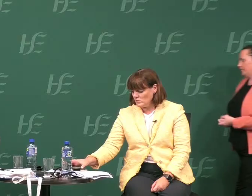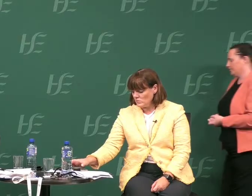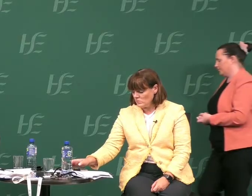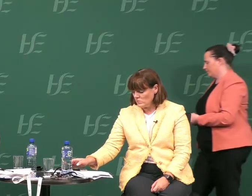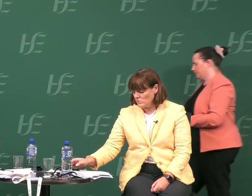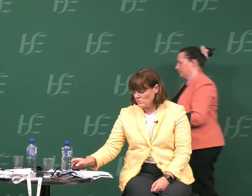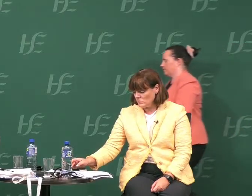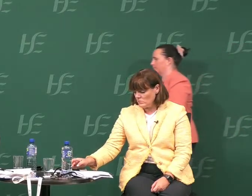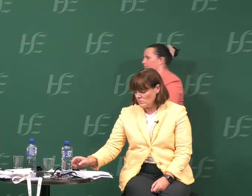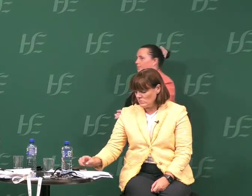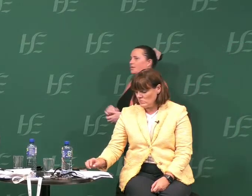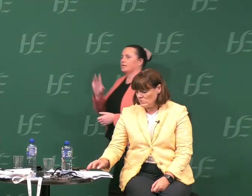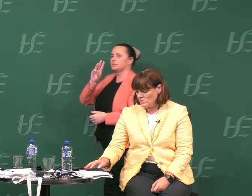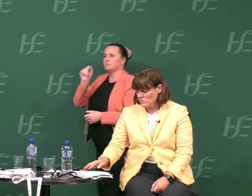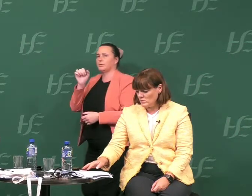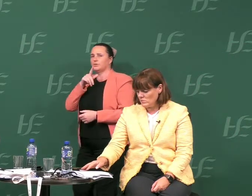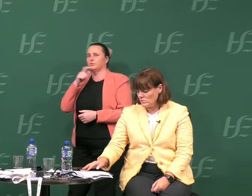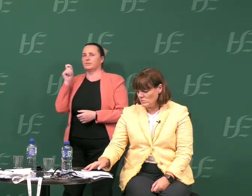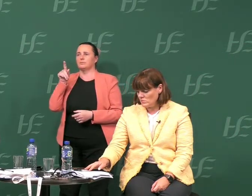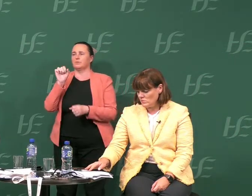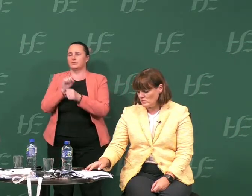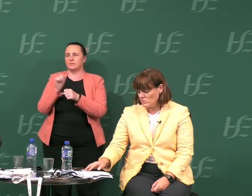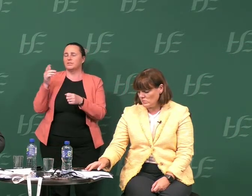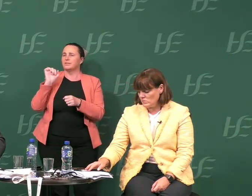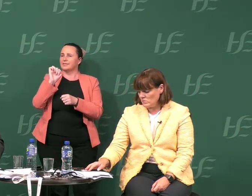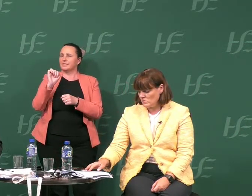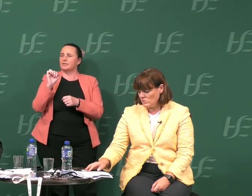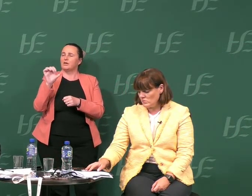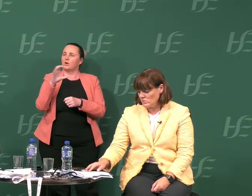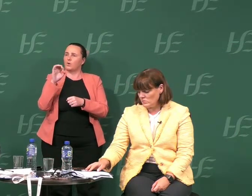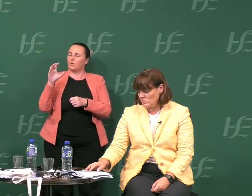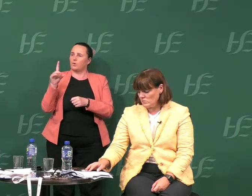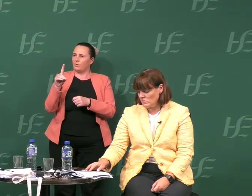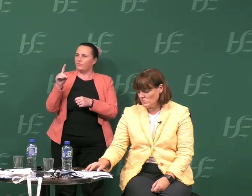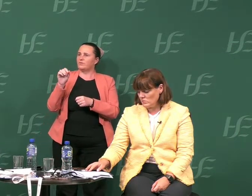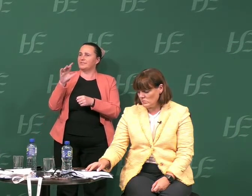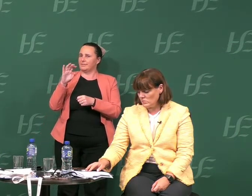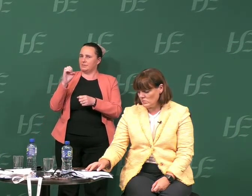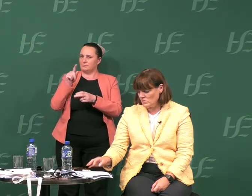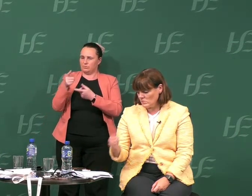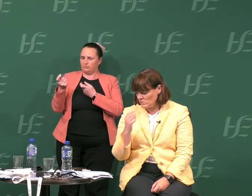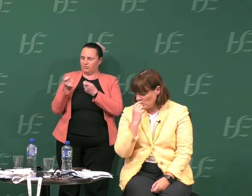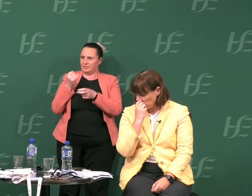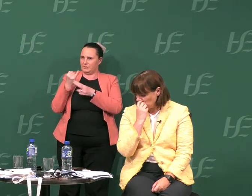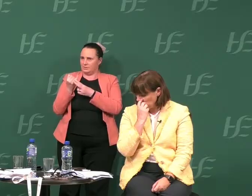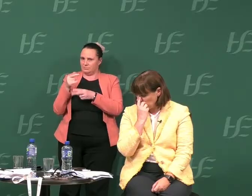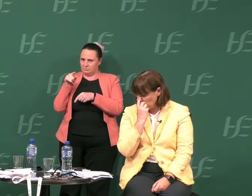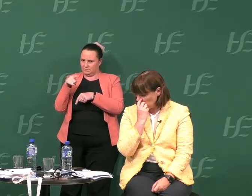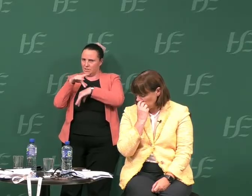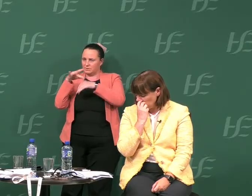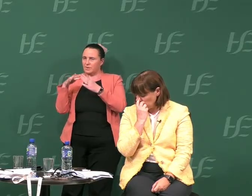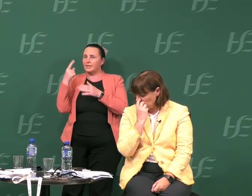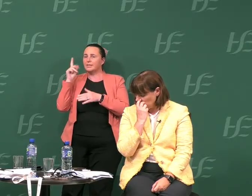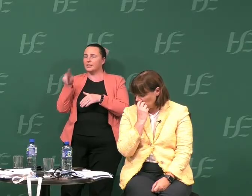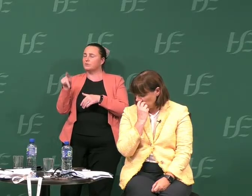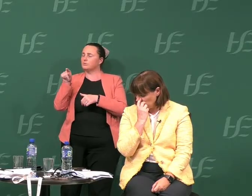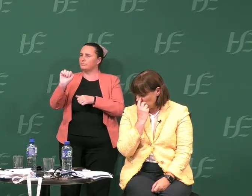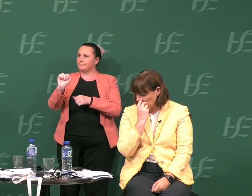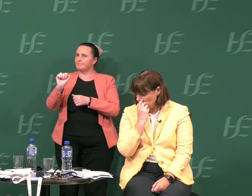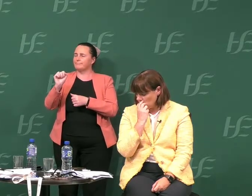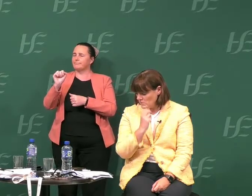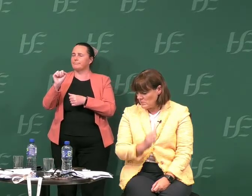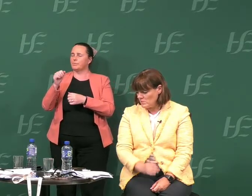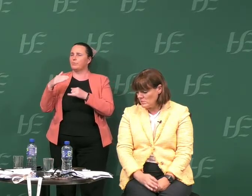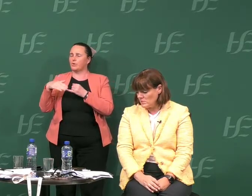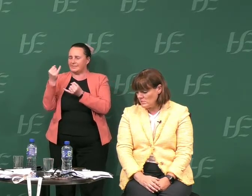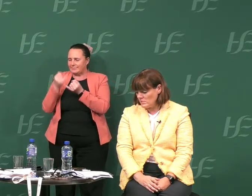of cases in hospital are currently being treated for COVID. Can you, I suppose, be a bit